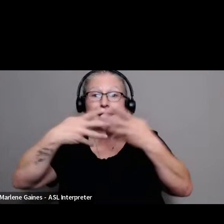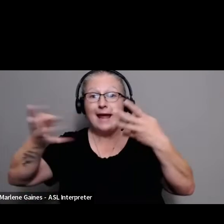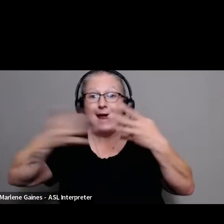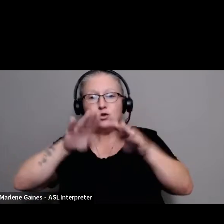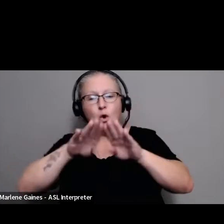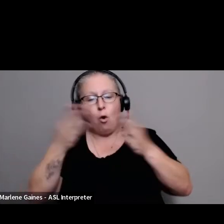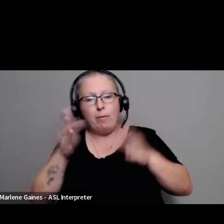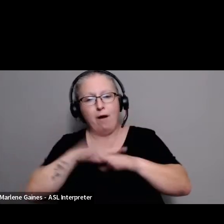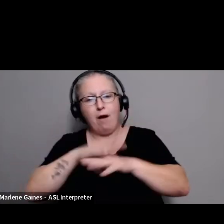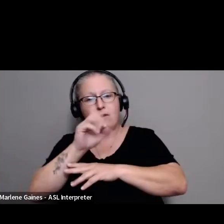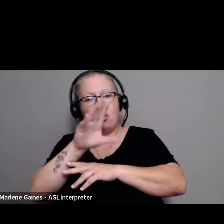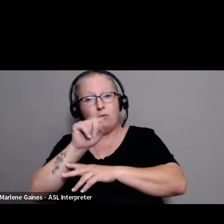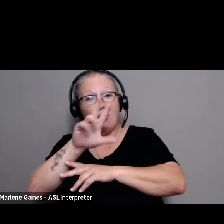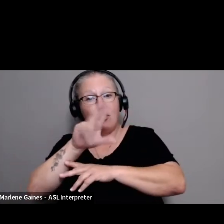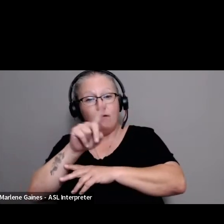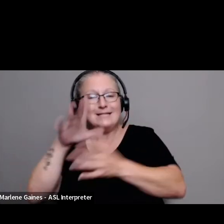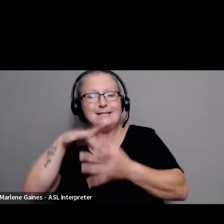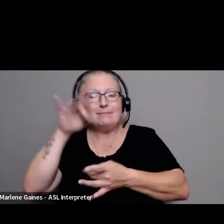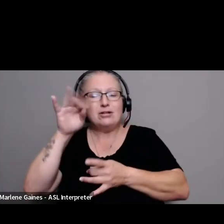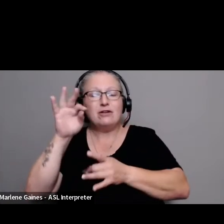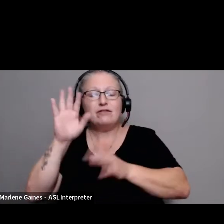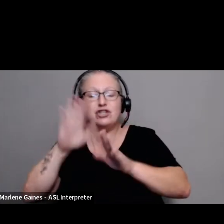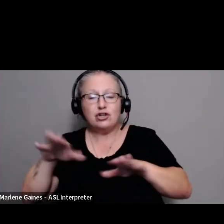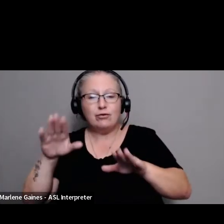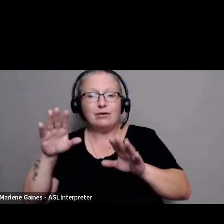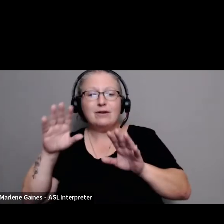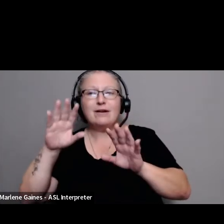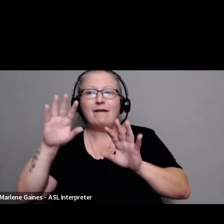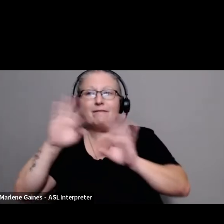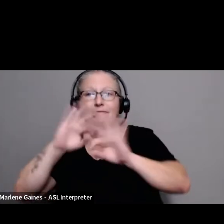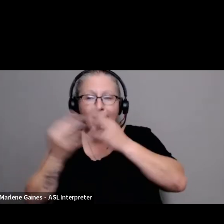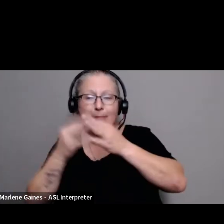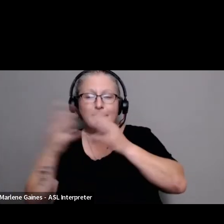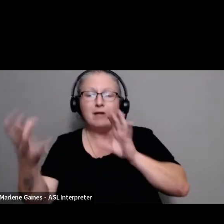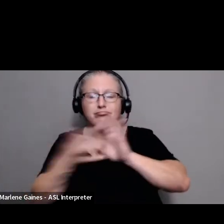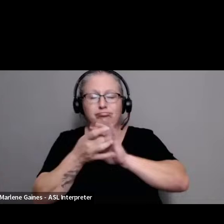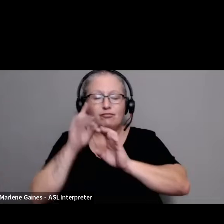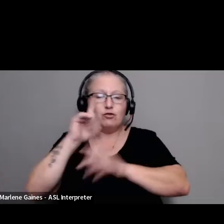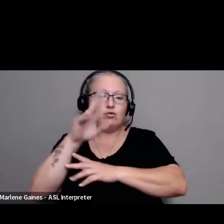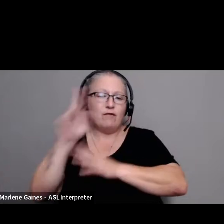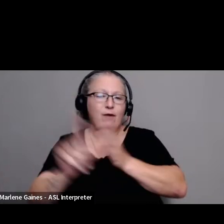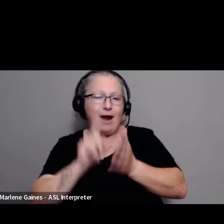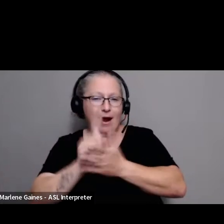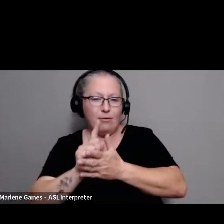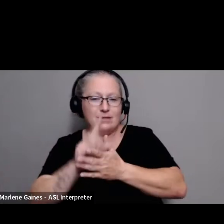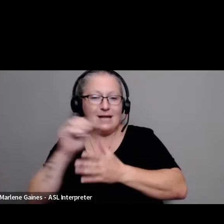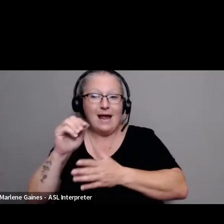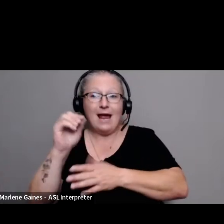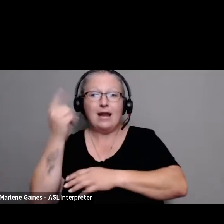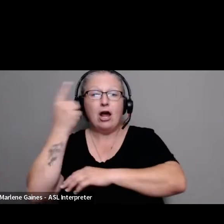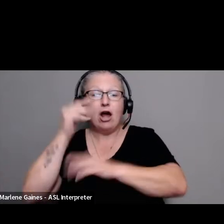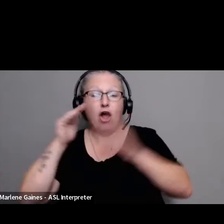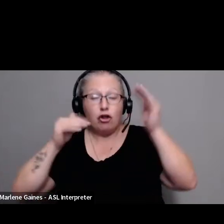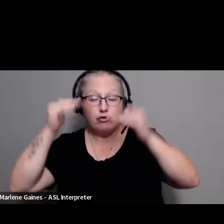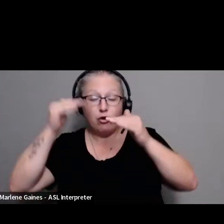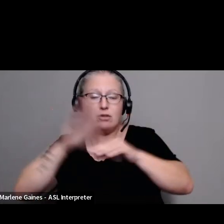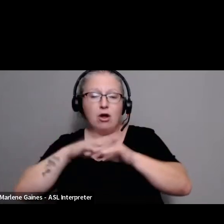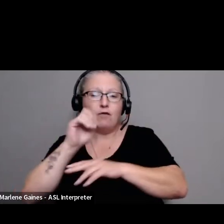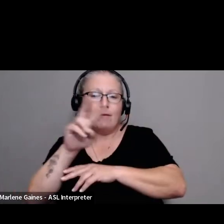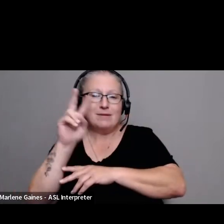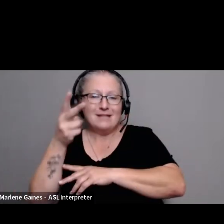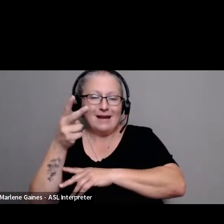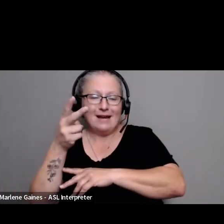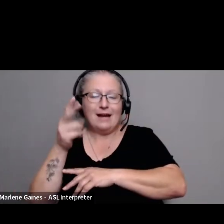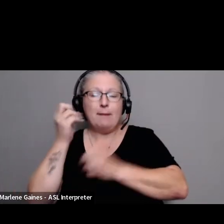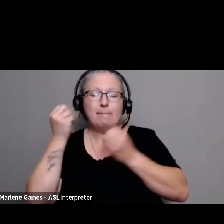spirits of children can rejoin their families for 24 hours. The spirits of adults can do the same on November 2nd, and many of our schools create altars for